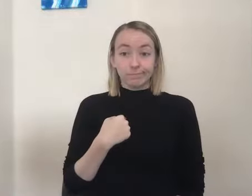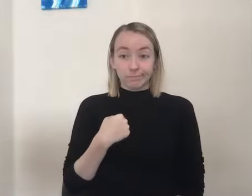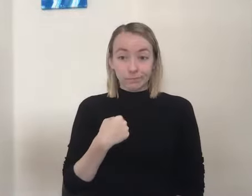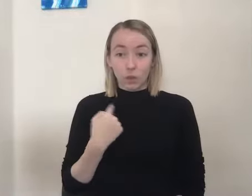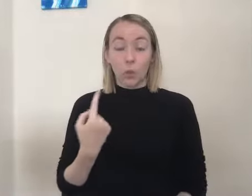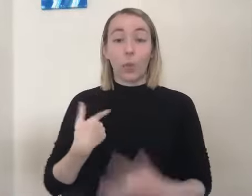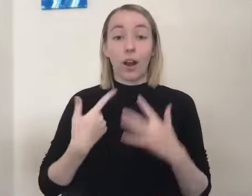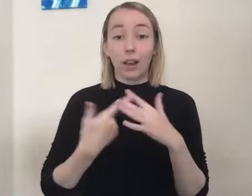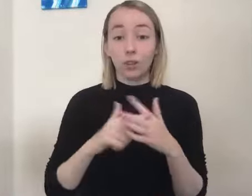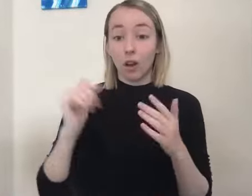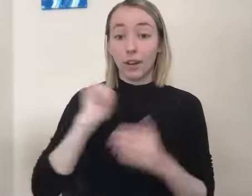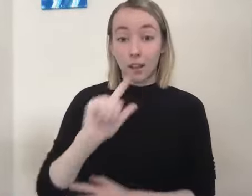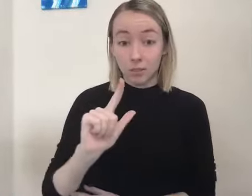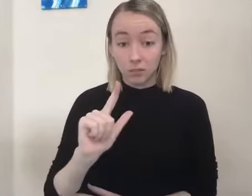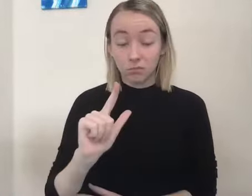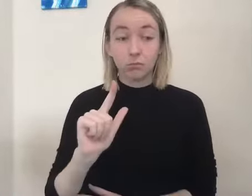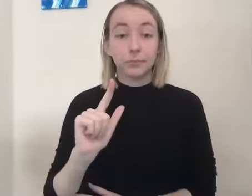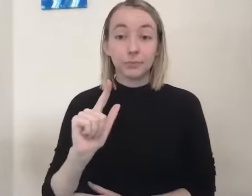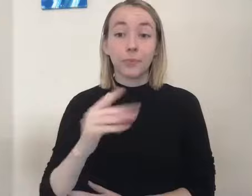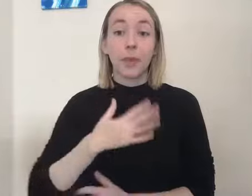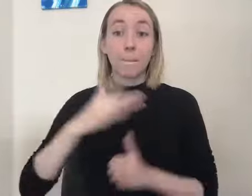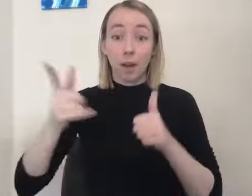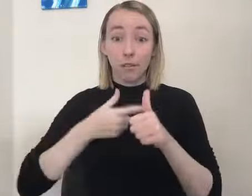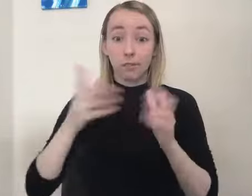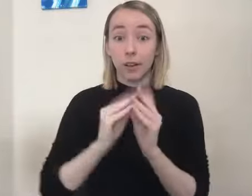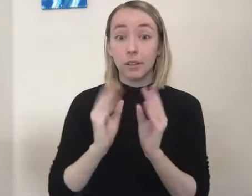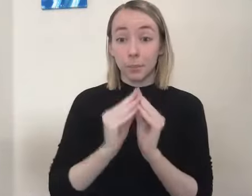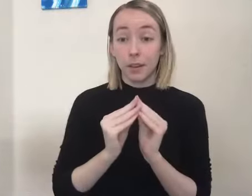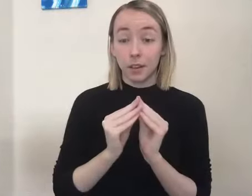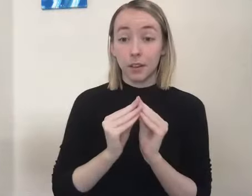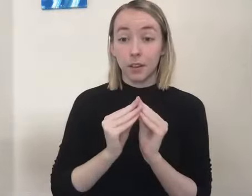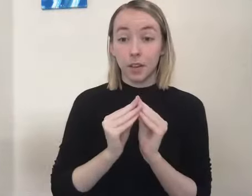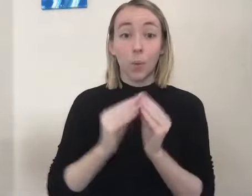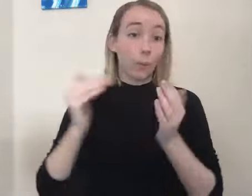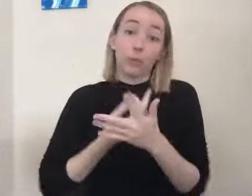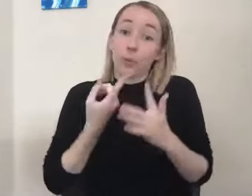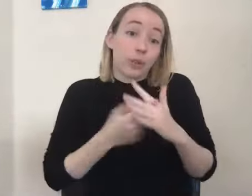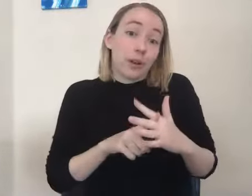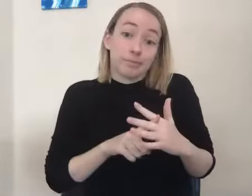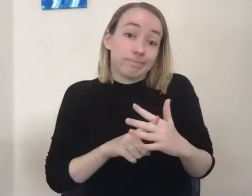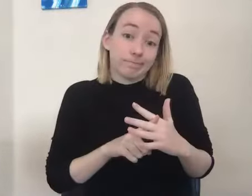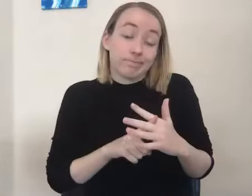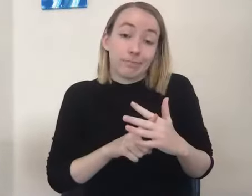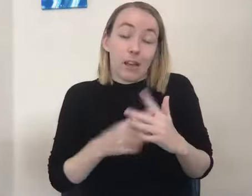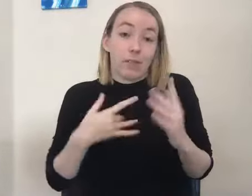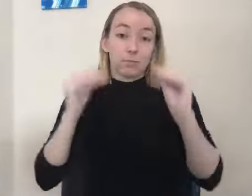me, I need to give this dog a treat because it's funny. So for me, when I come into Al-Anon, there we go. When I come